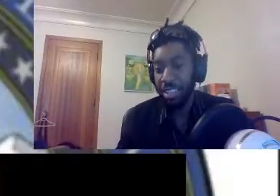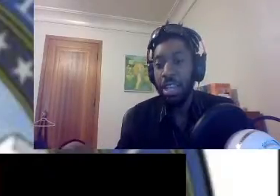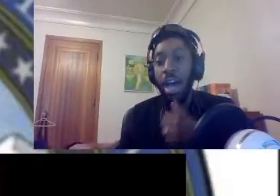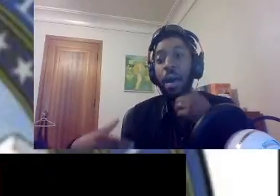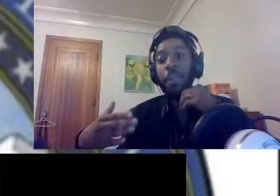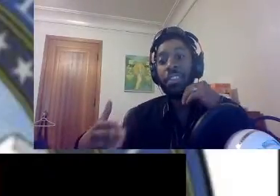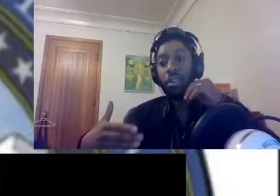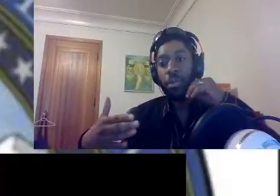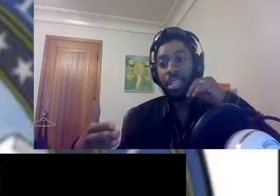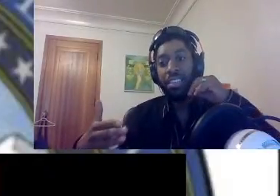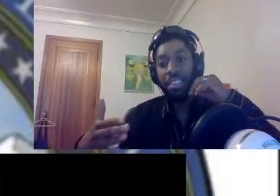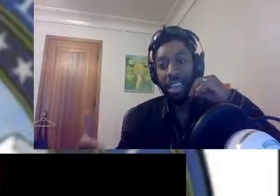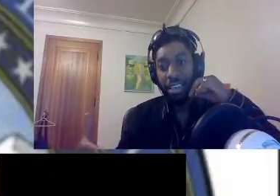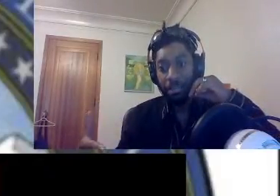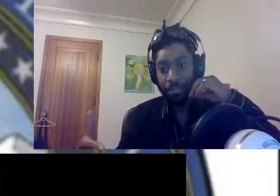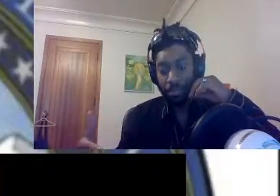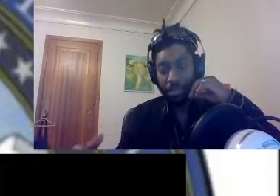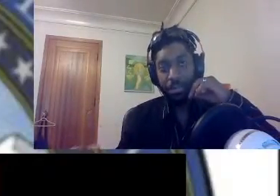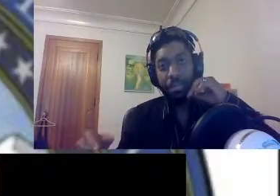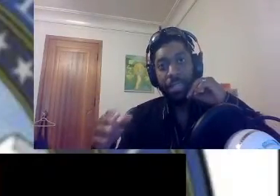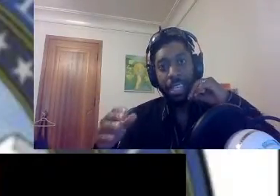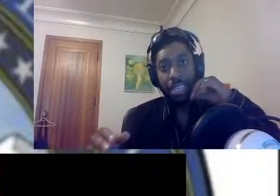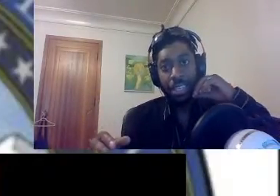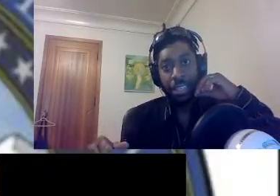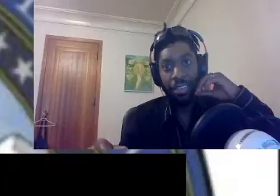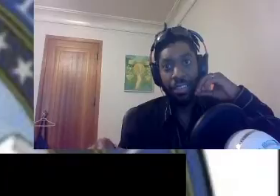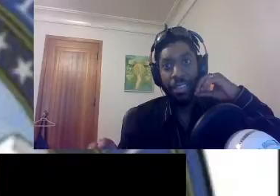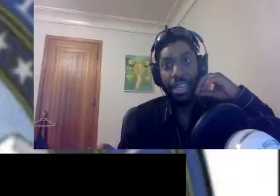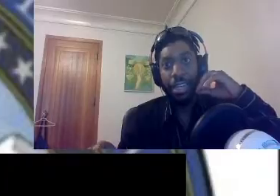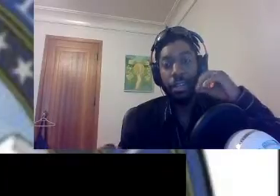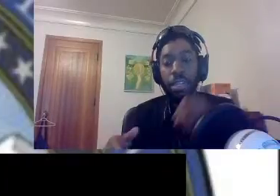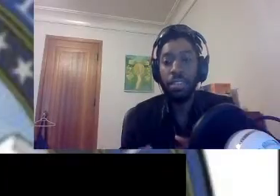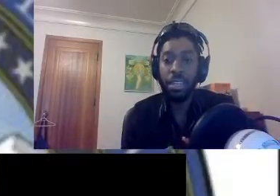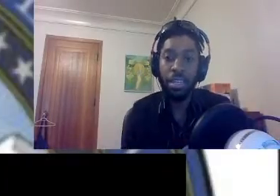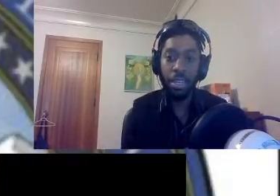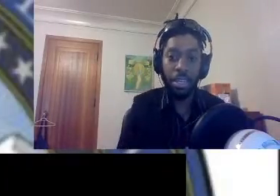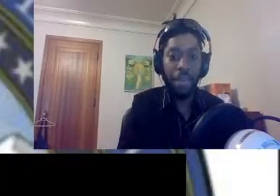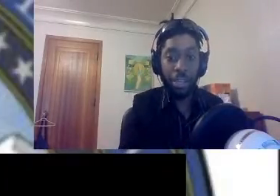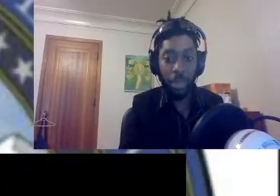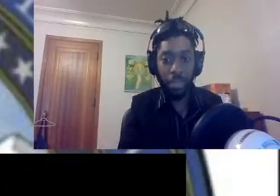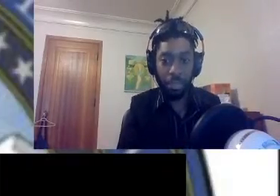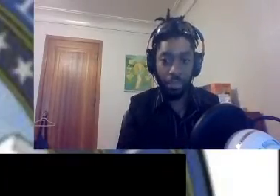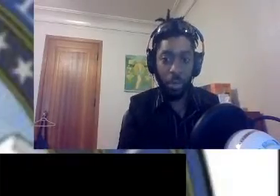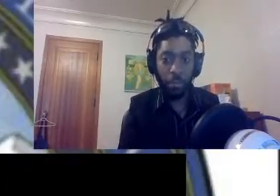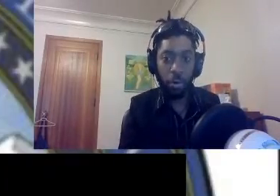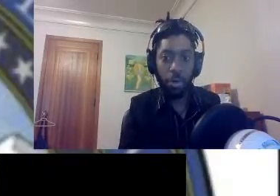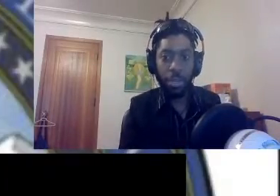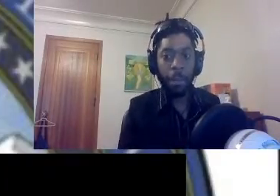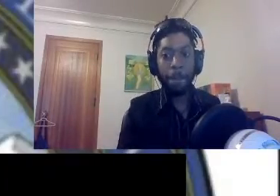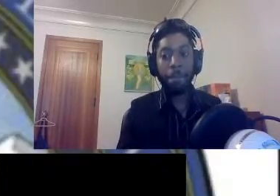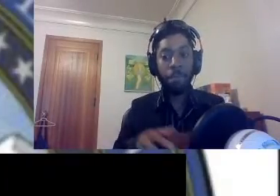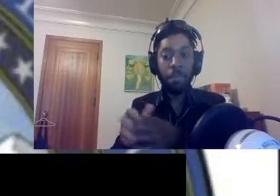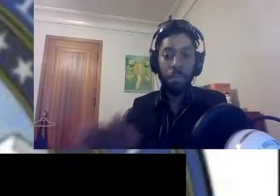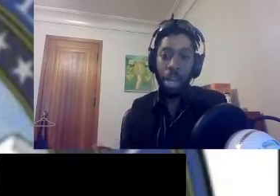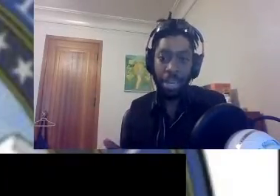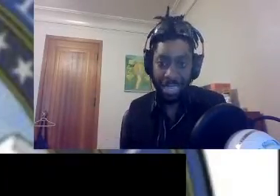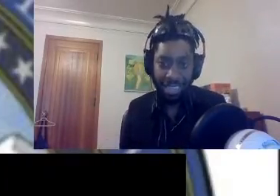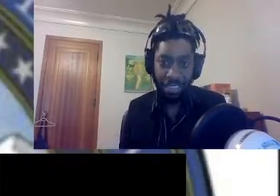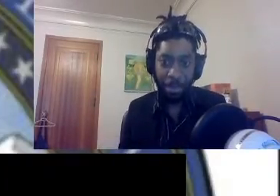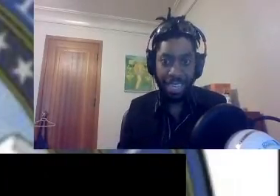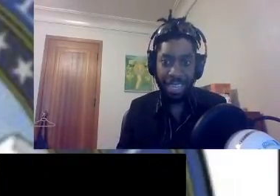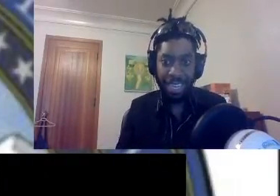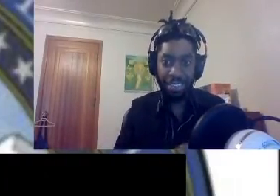good to see you. Basically, what he said is that he's going to evaluate things going forward